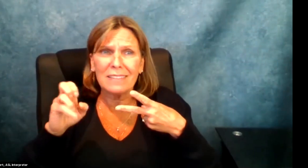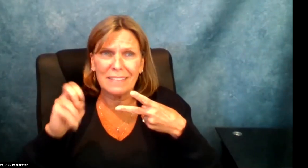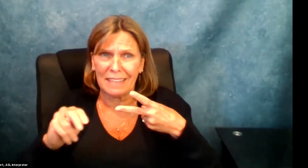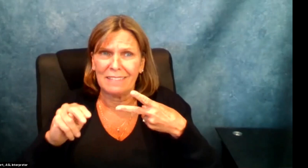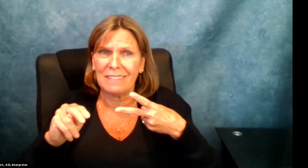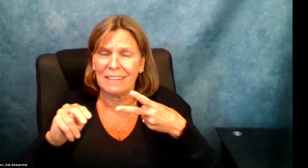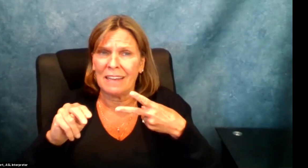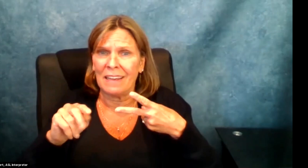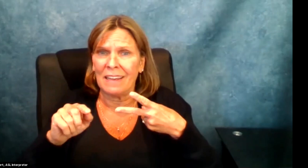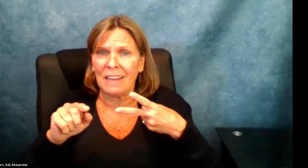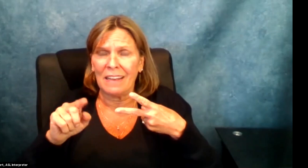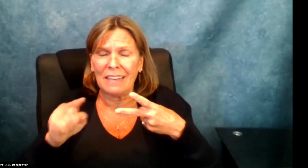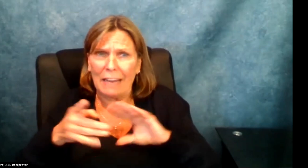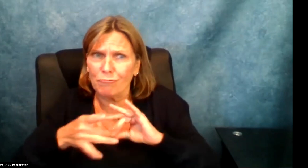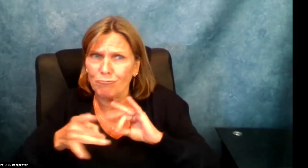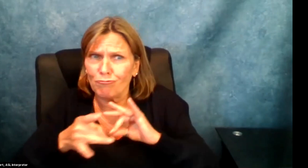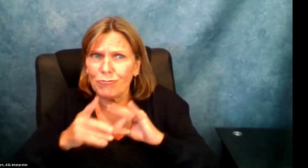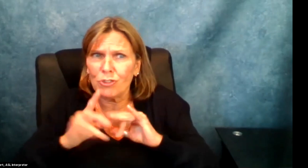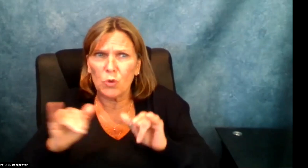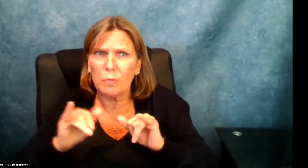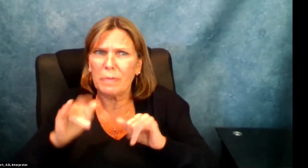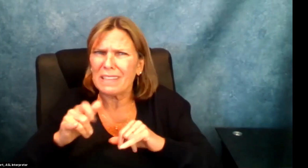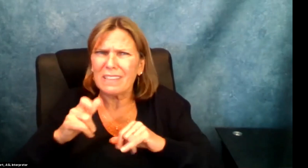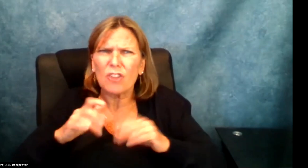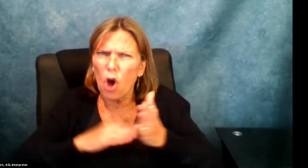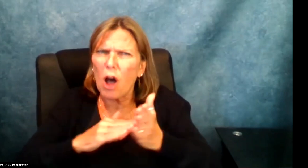focusing on this because this is a question that keeps coming up.